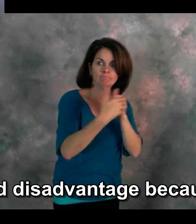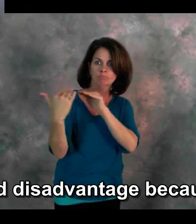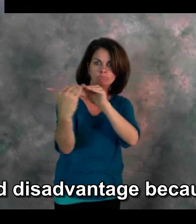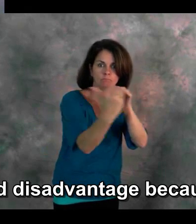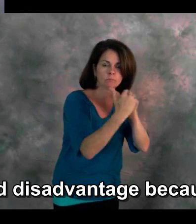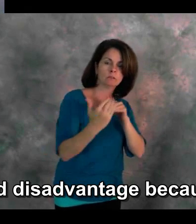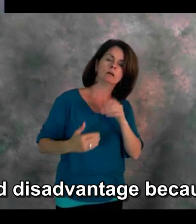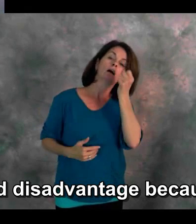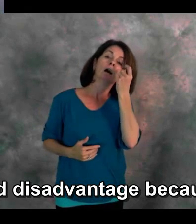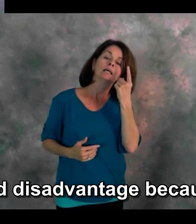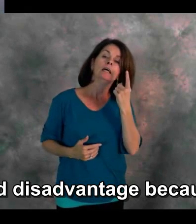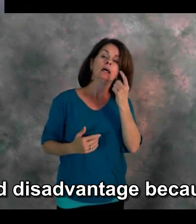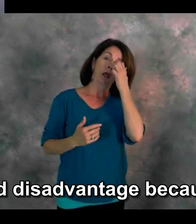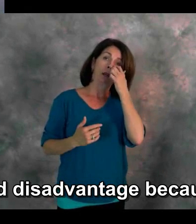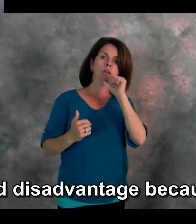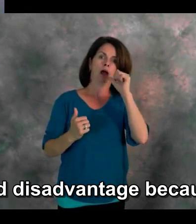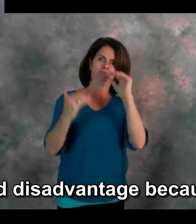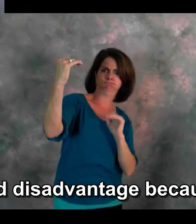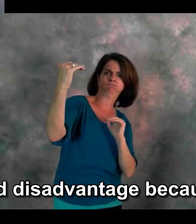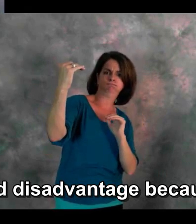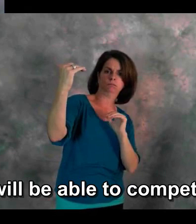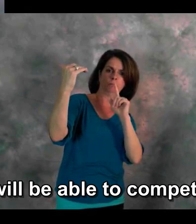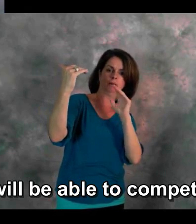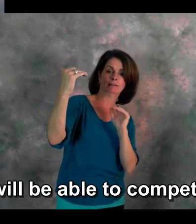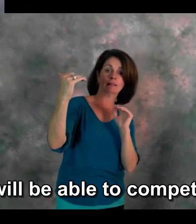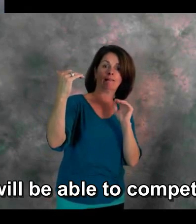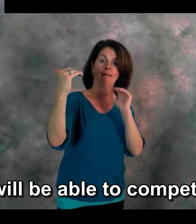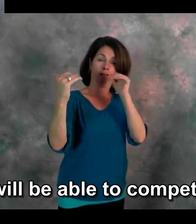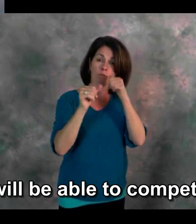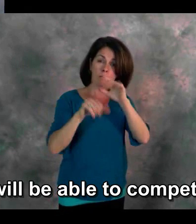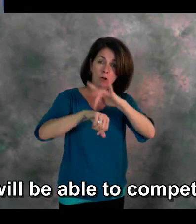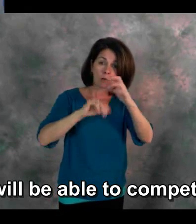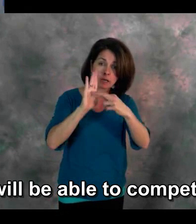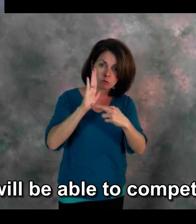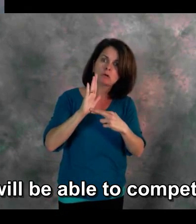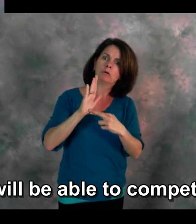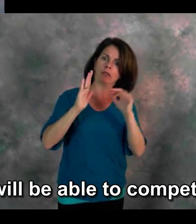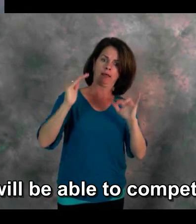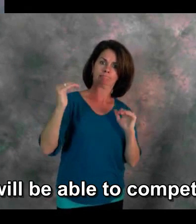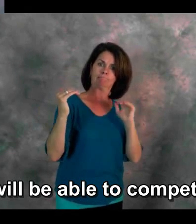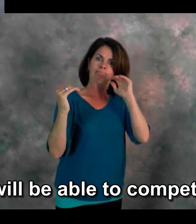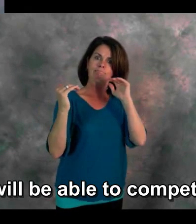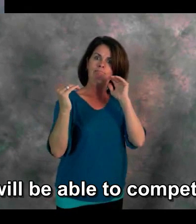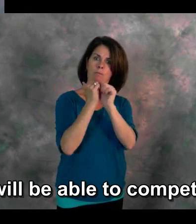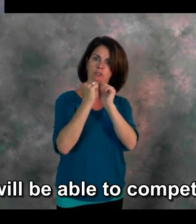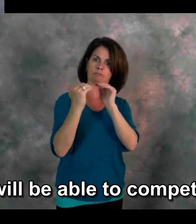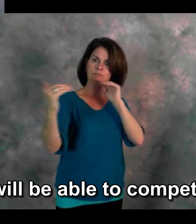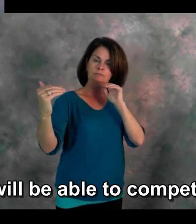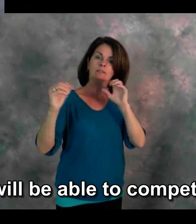at a very limited disadvantage because of the contact rules. They will be able to compete